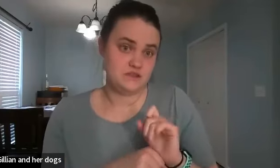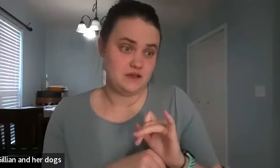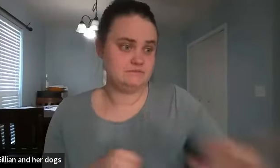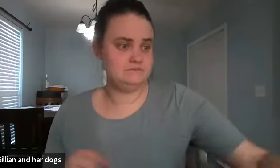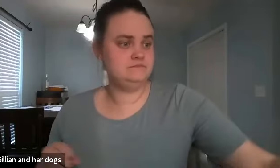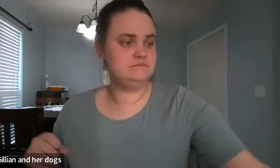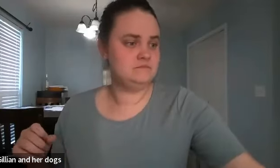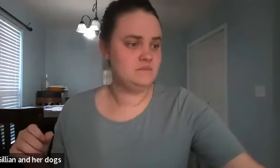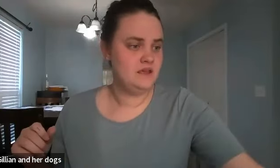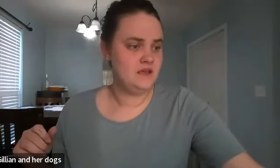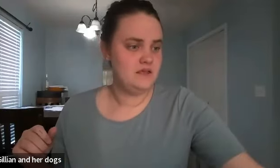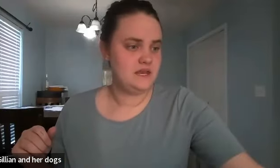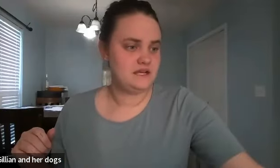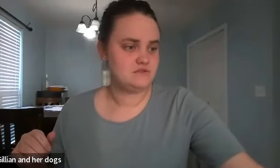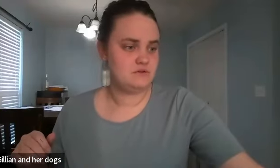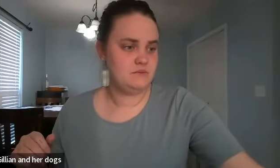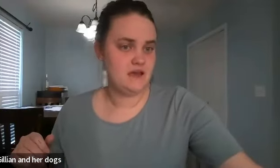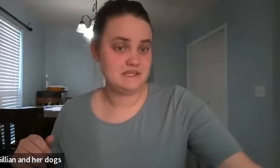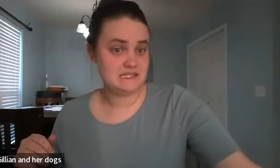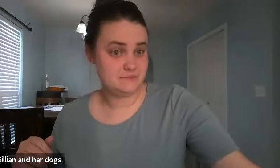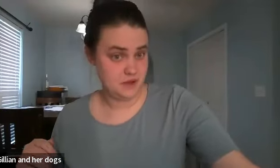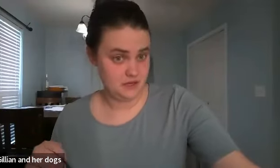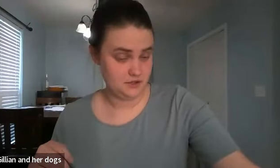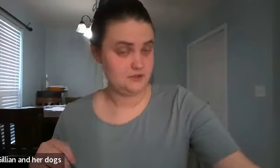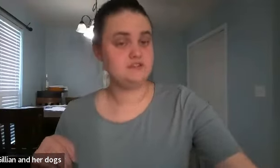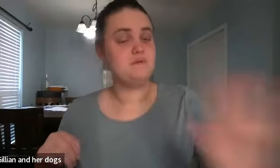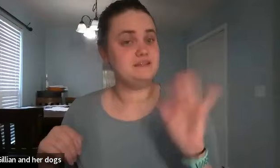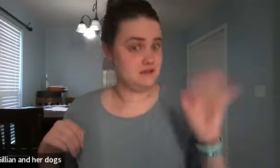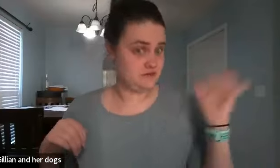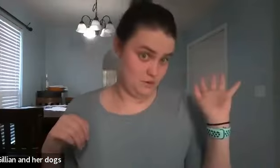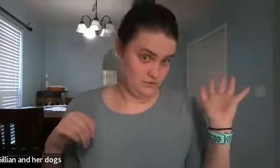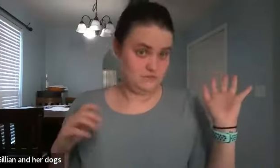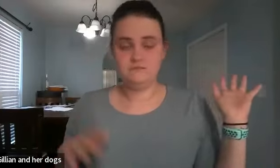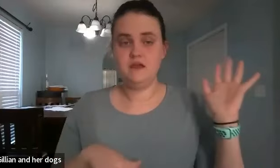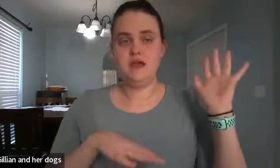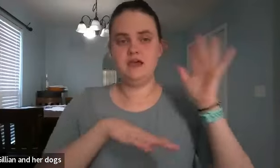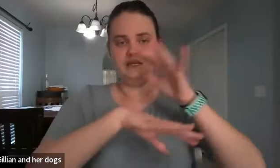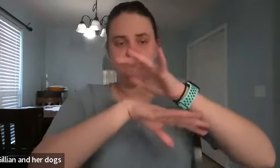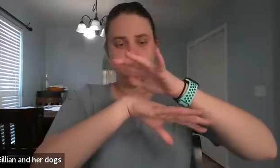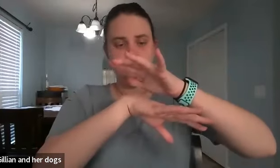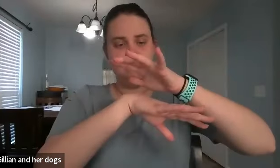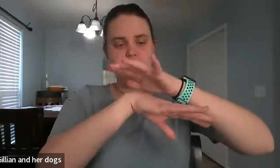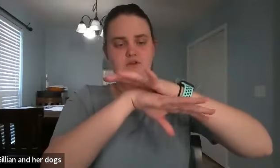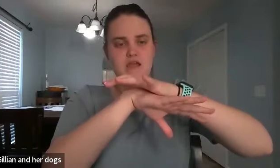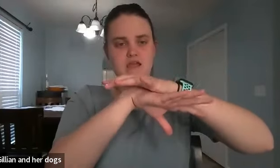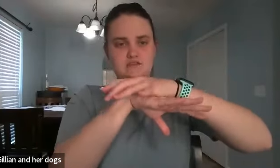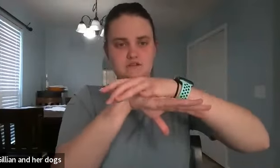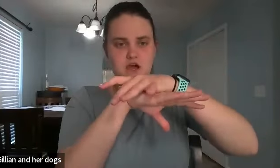that. The next one we have is spider. So that one does have its own. And you're going to have your hands on top of